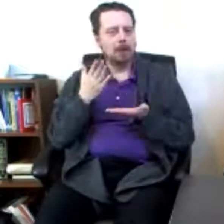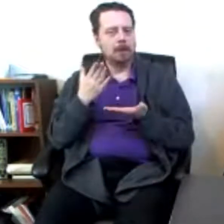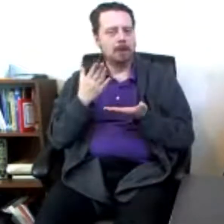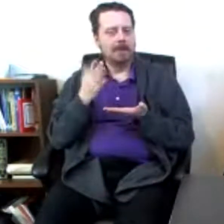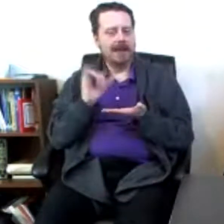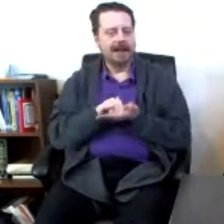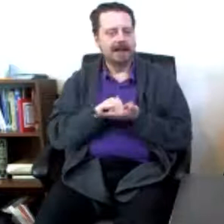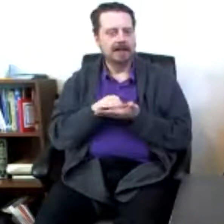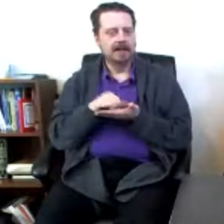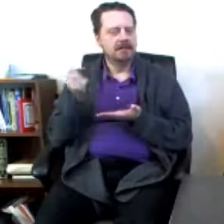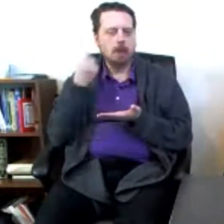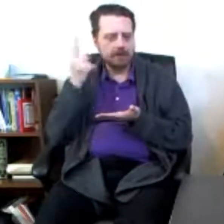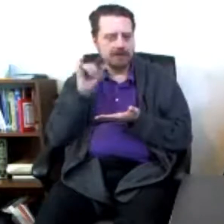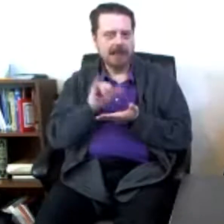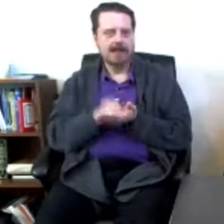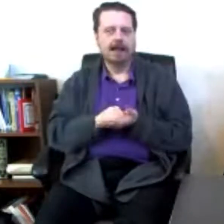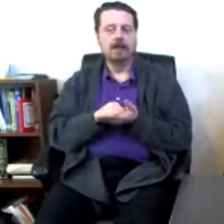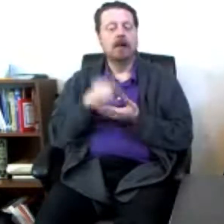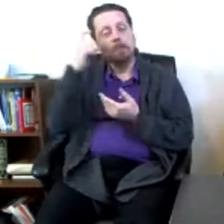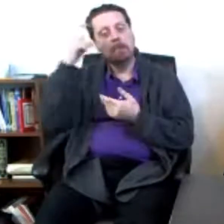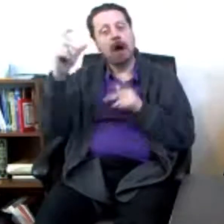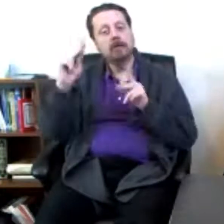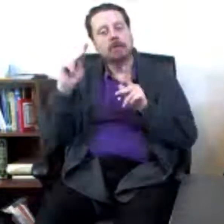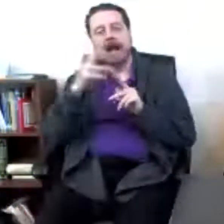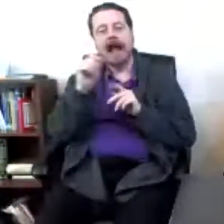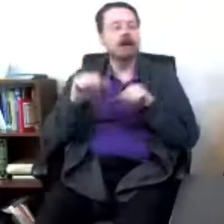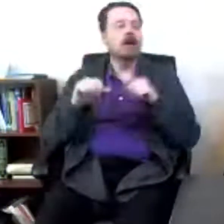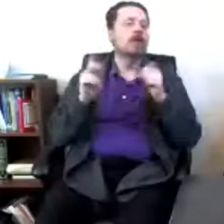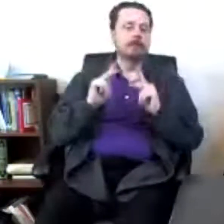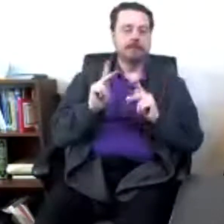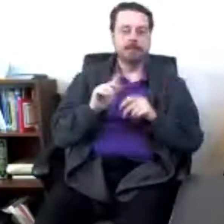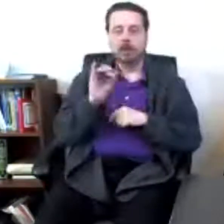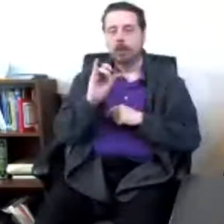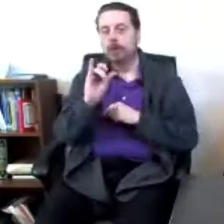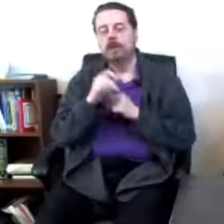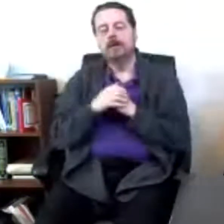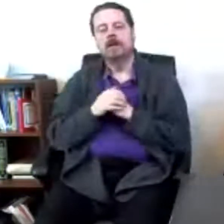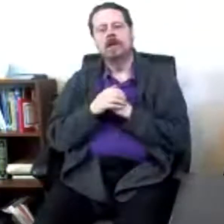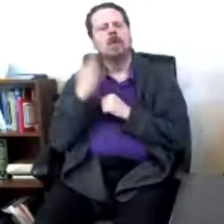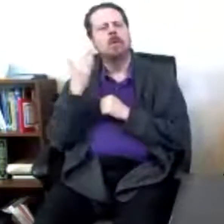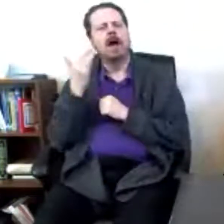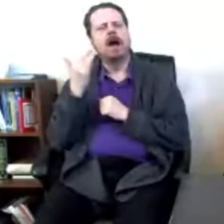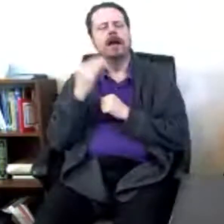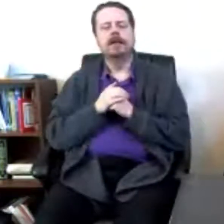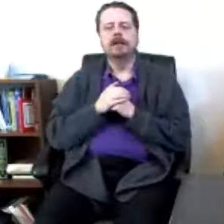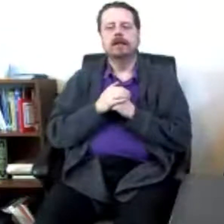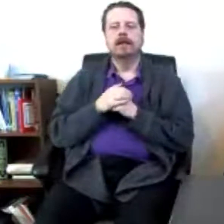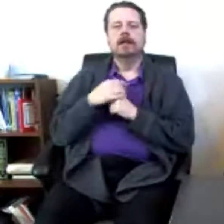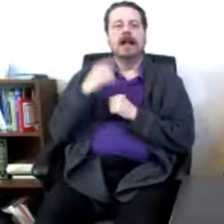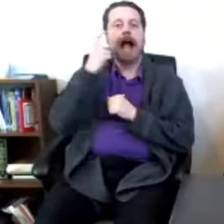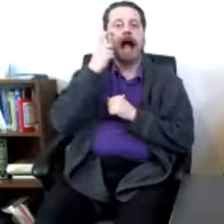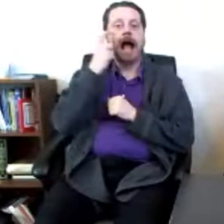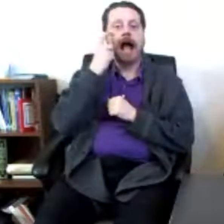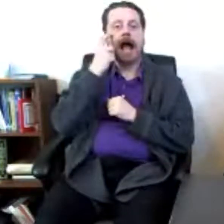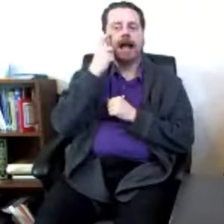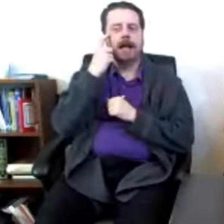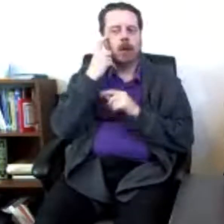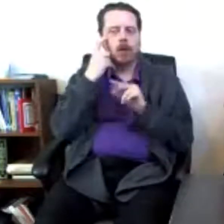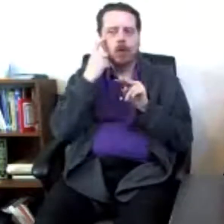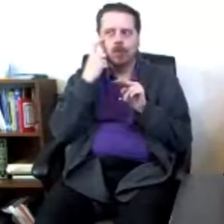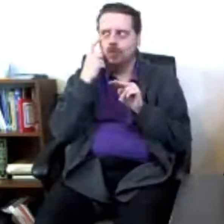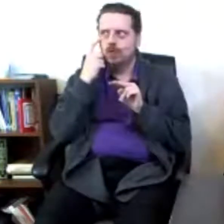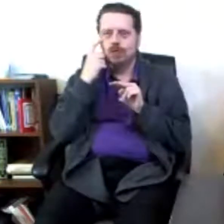Muslims and others. Why? Because while the eyes tend to see what